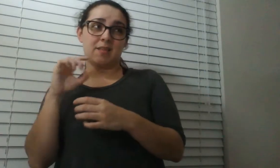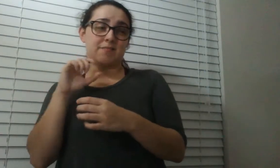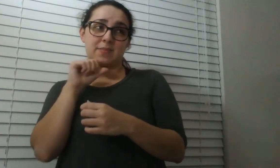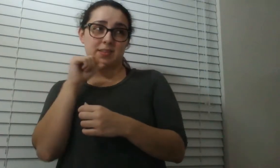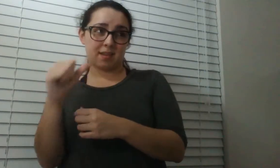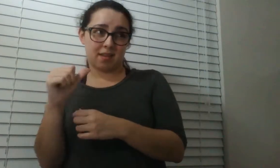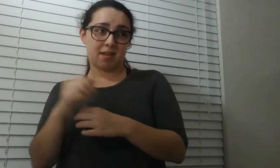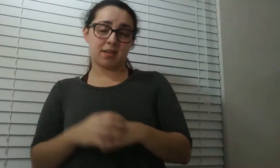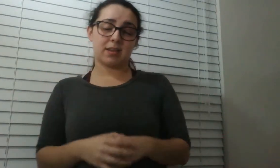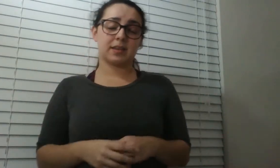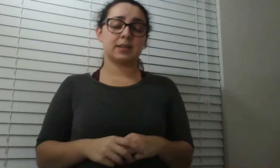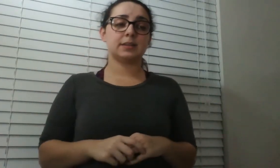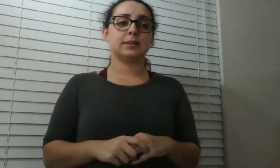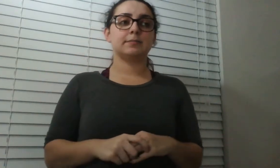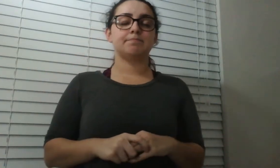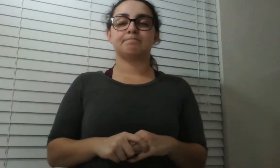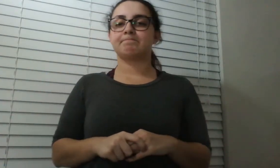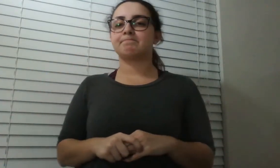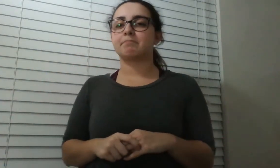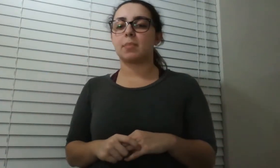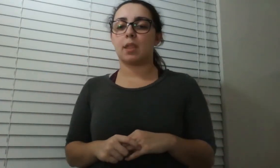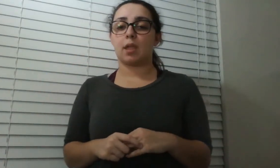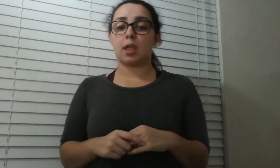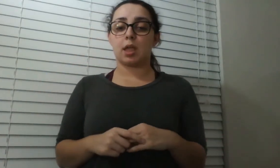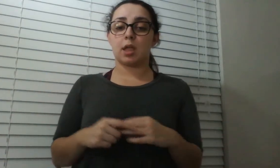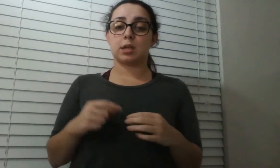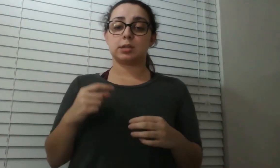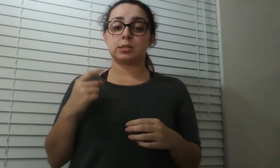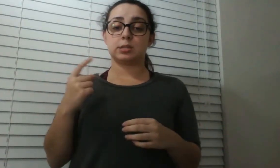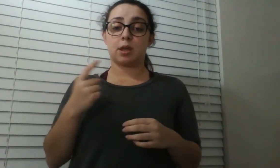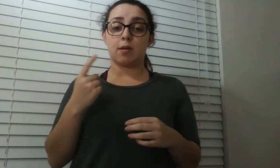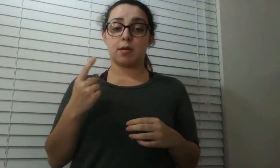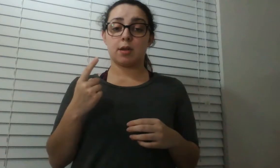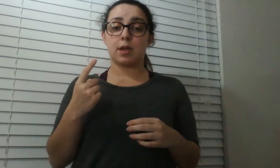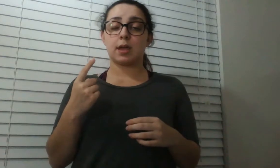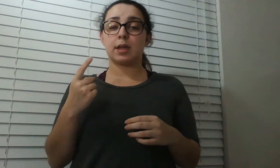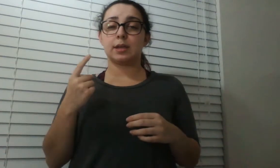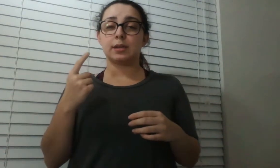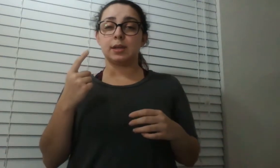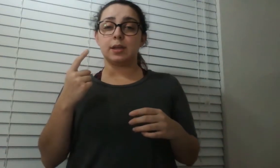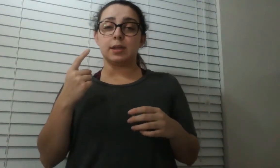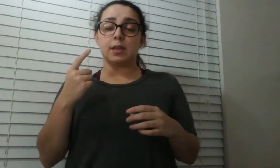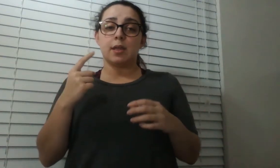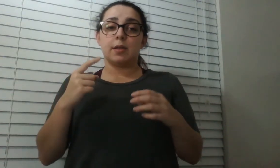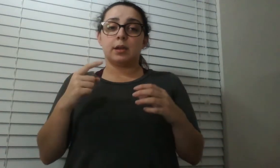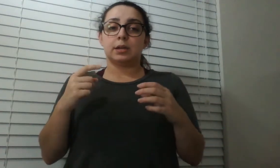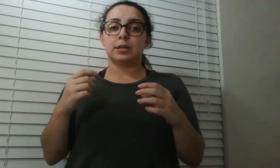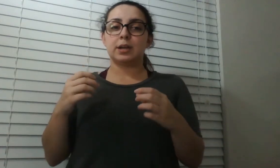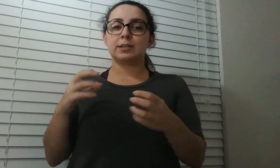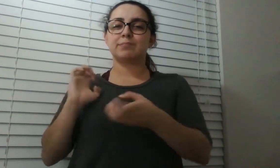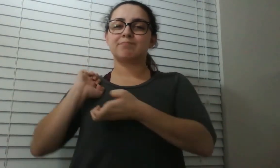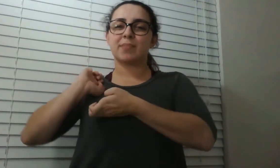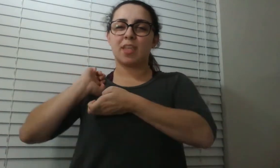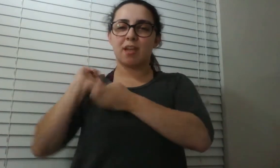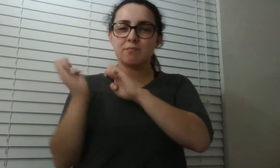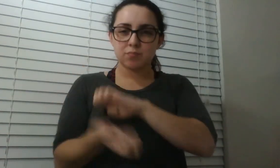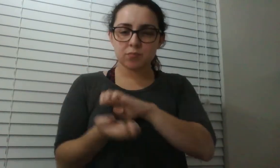things, there might be a deep evolutionary reason for it. Now, you always have to take these evolutionary reasons with a grain of salt, but, she says, if you